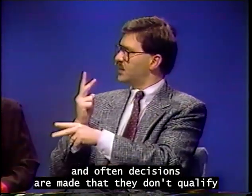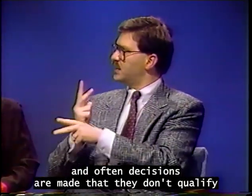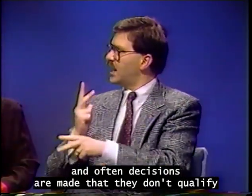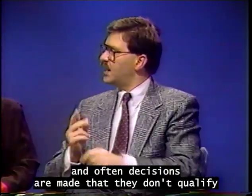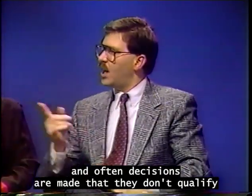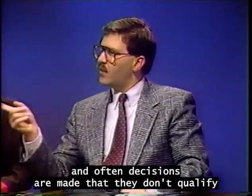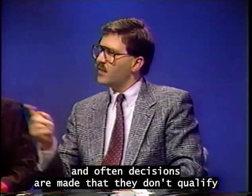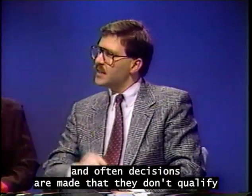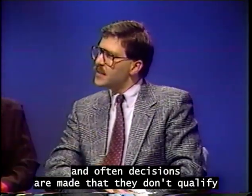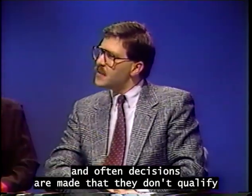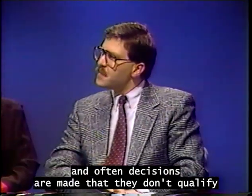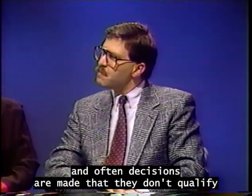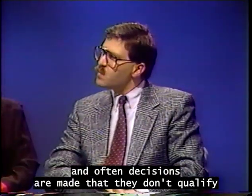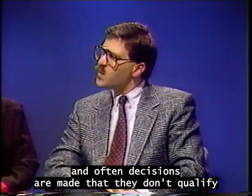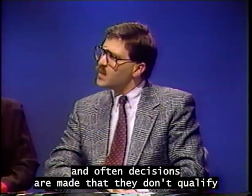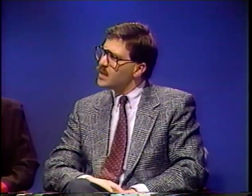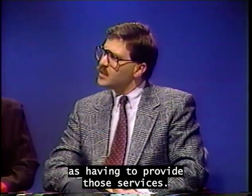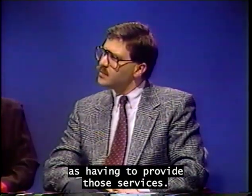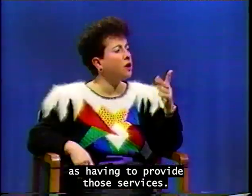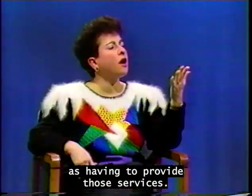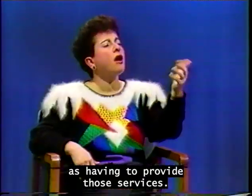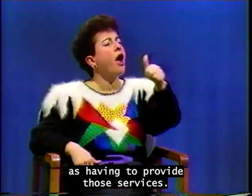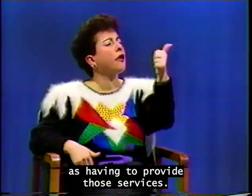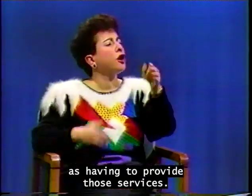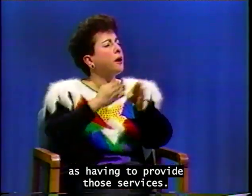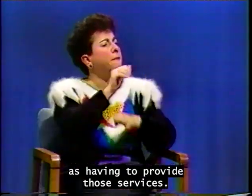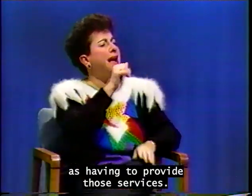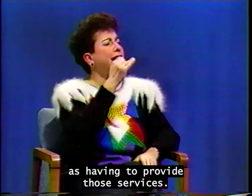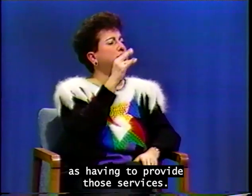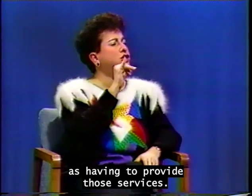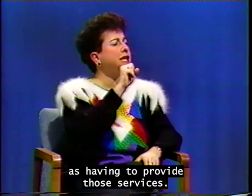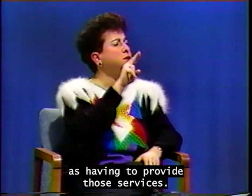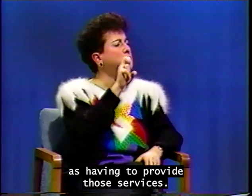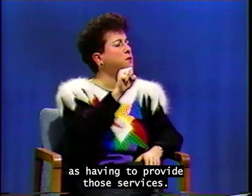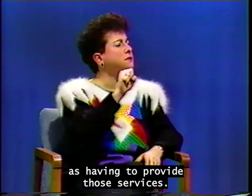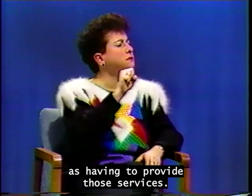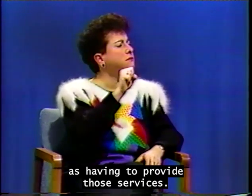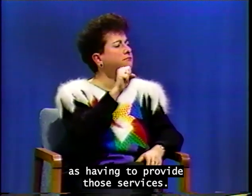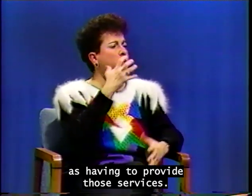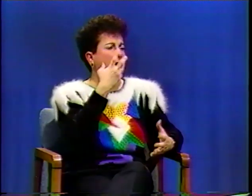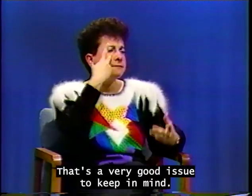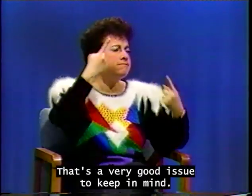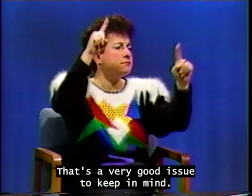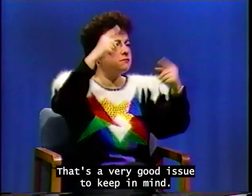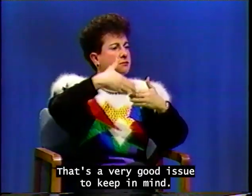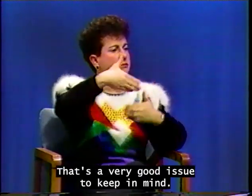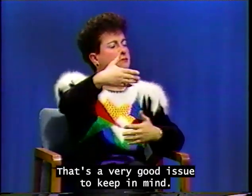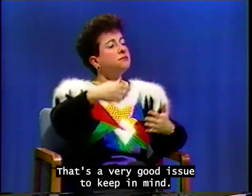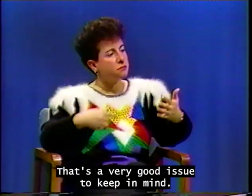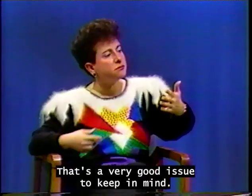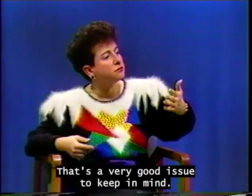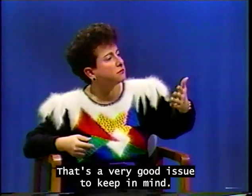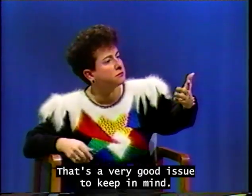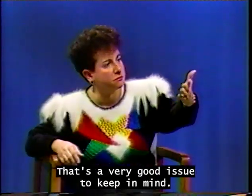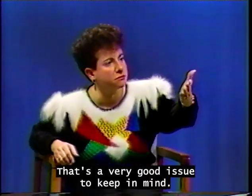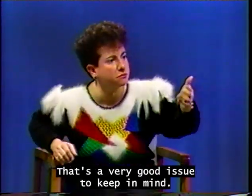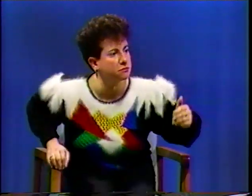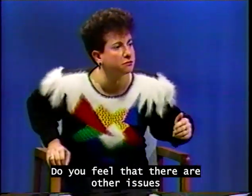often decisions are made that they don't qualify as having to provide those services. That's a very good issue to keep in mind.